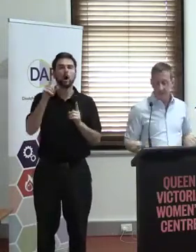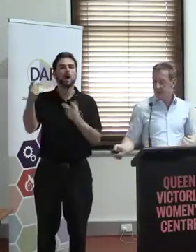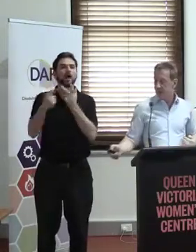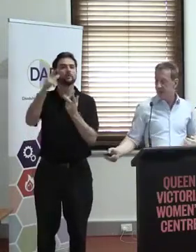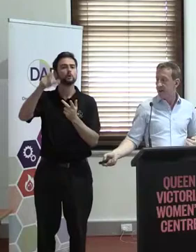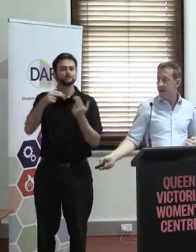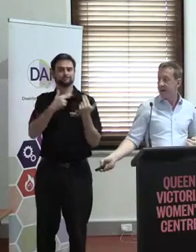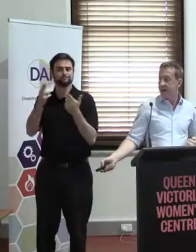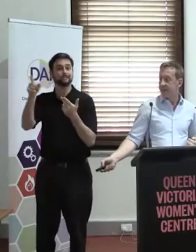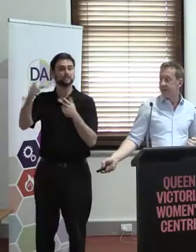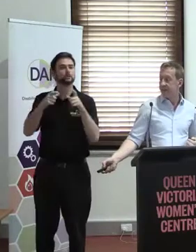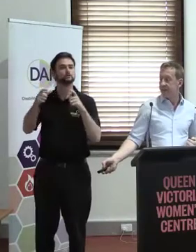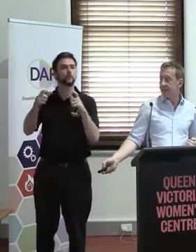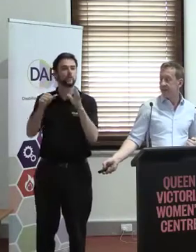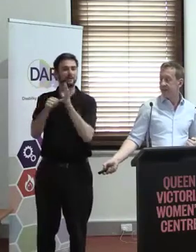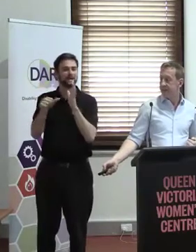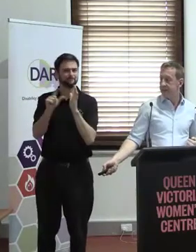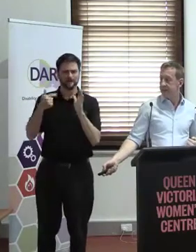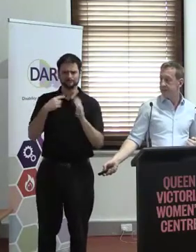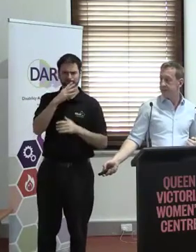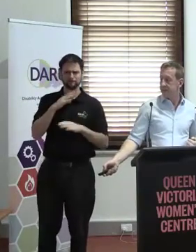have no category